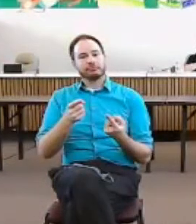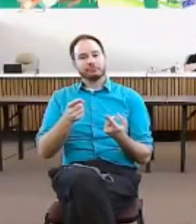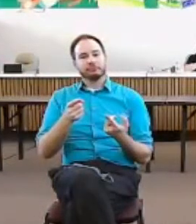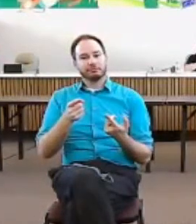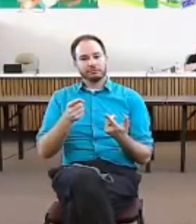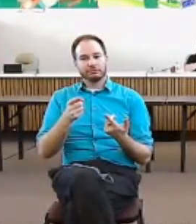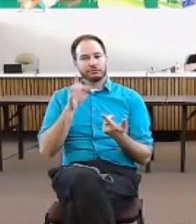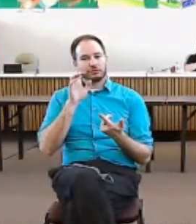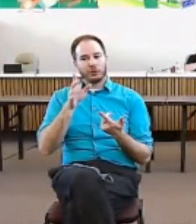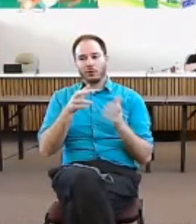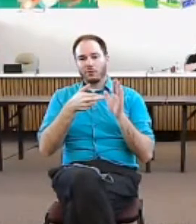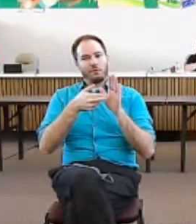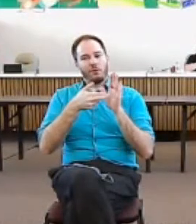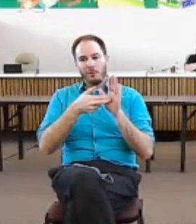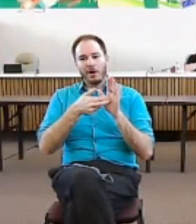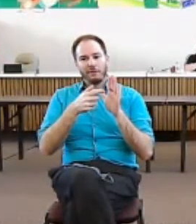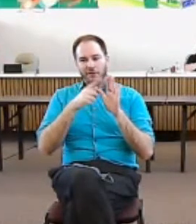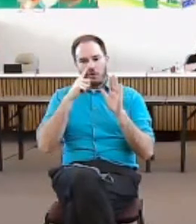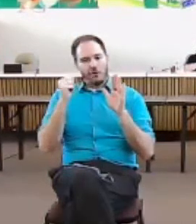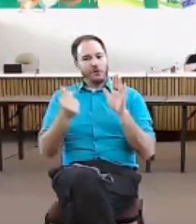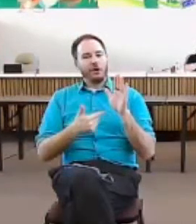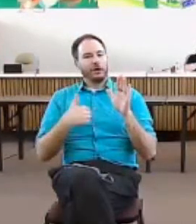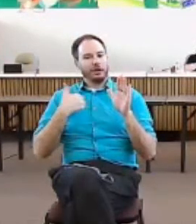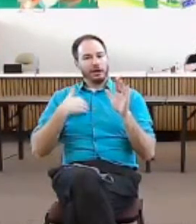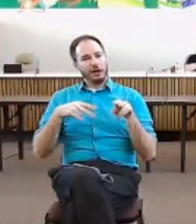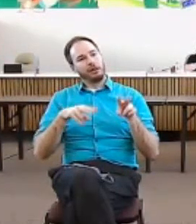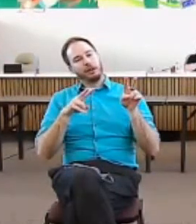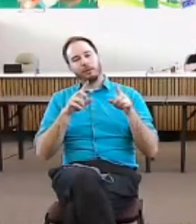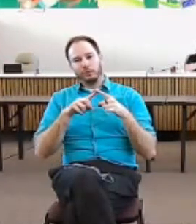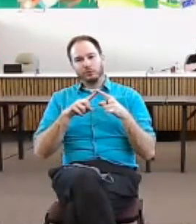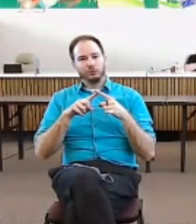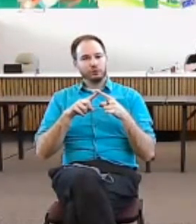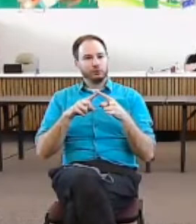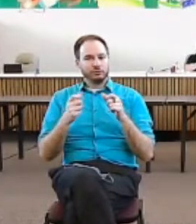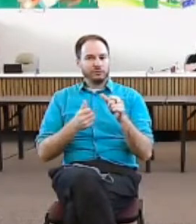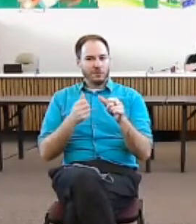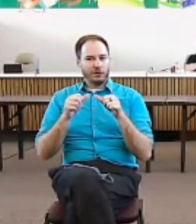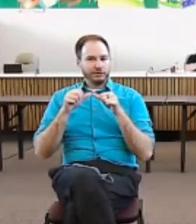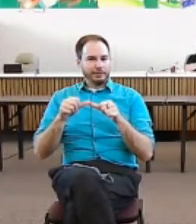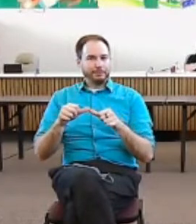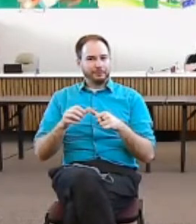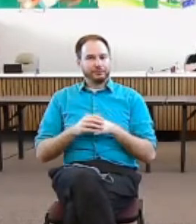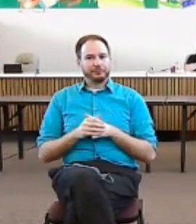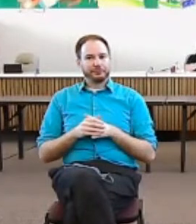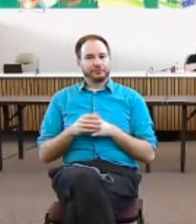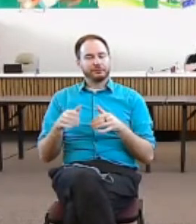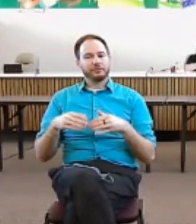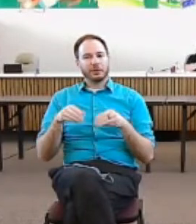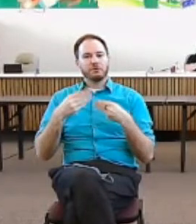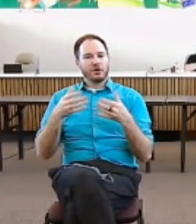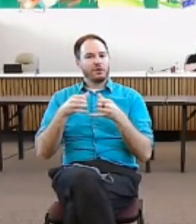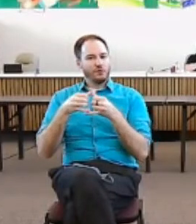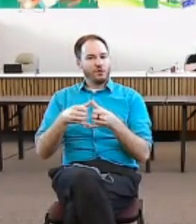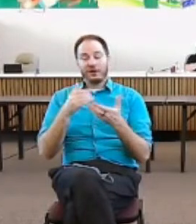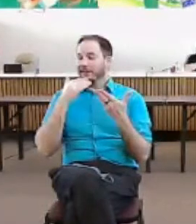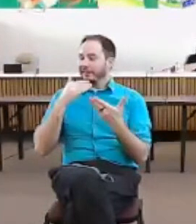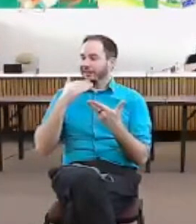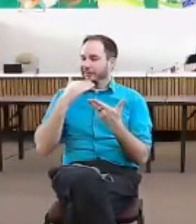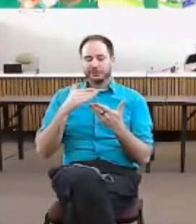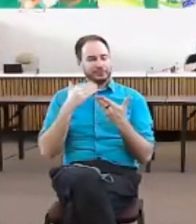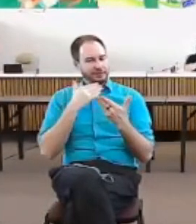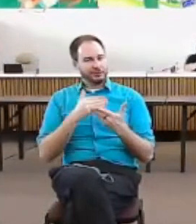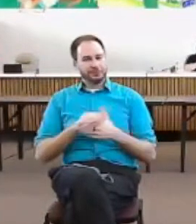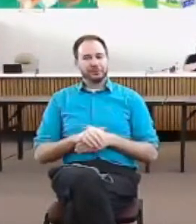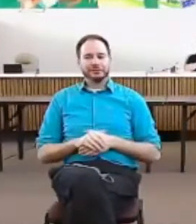the role model that you are to all the young people that are coming after you and present this book to you. Thank you so So much. thank you.